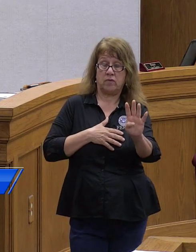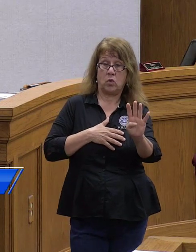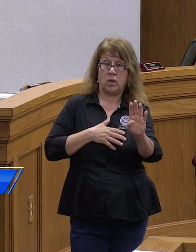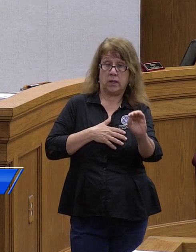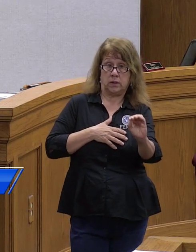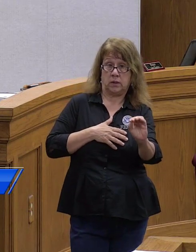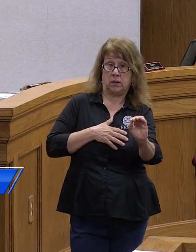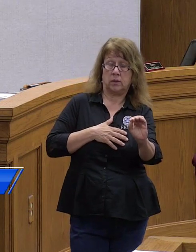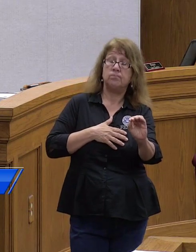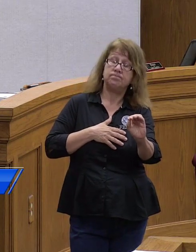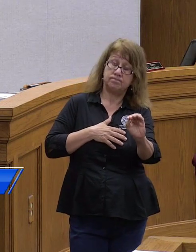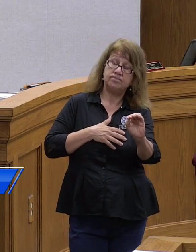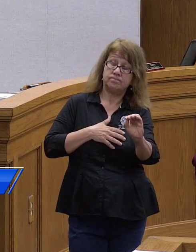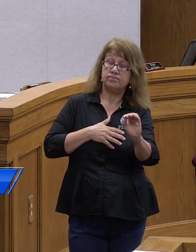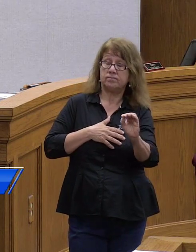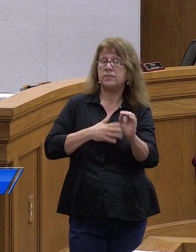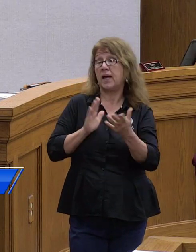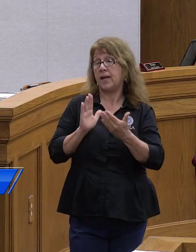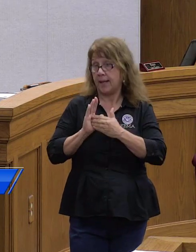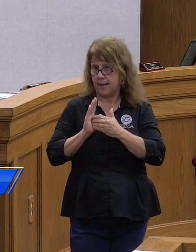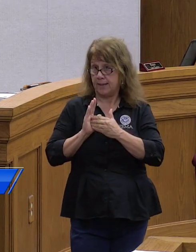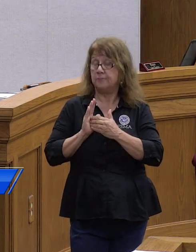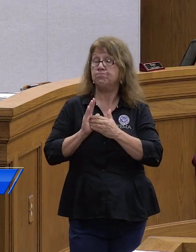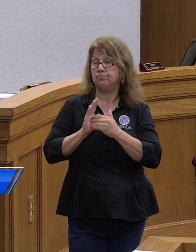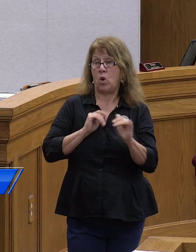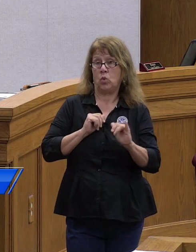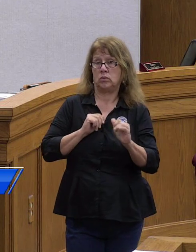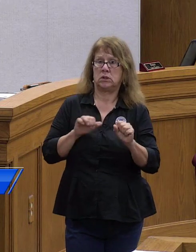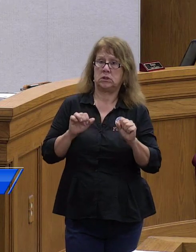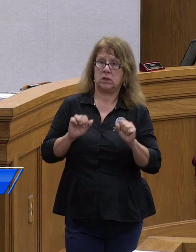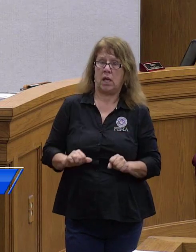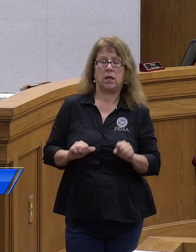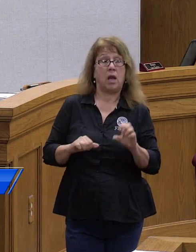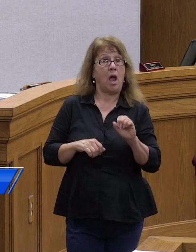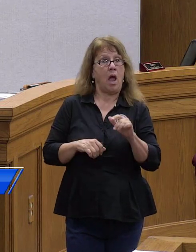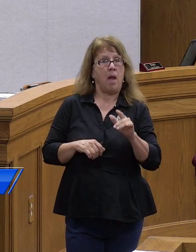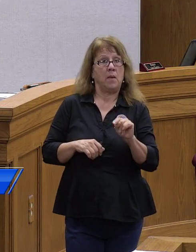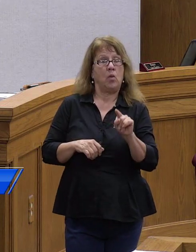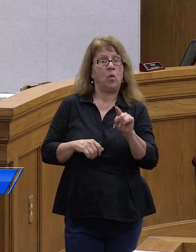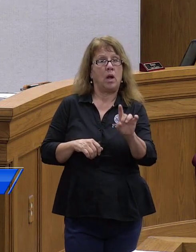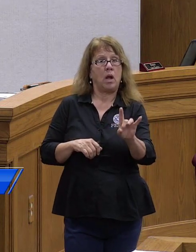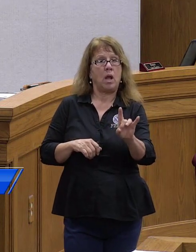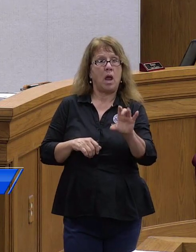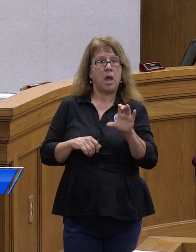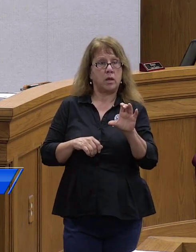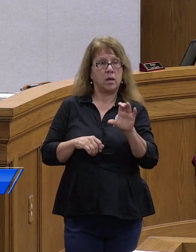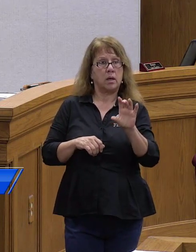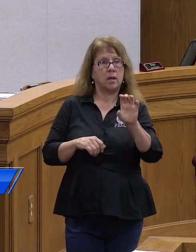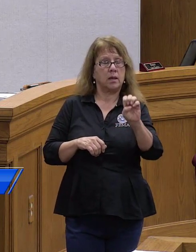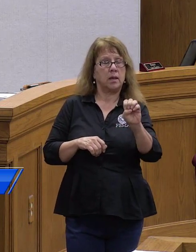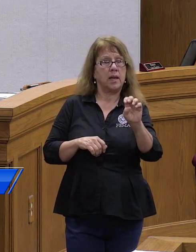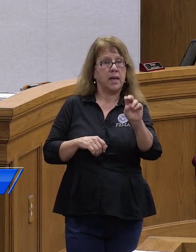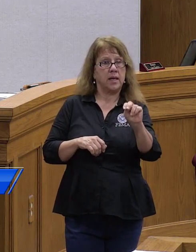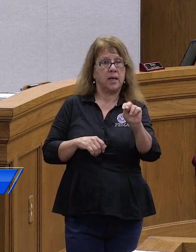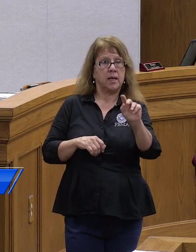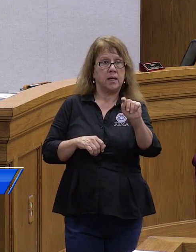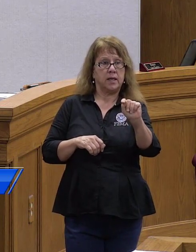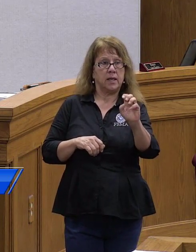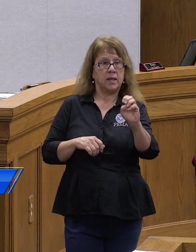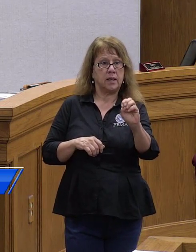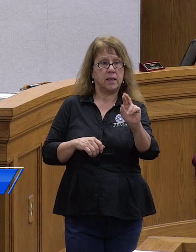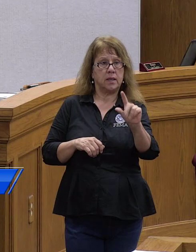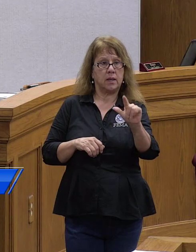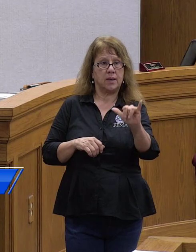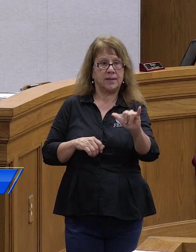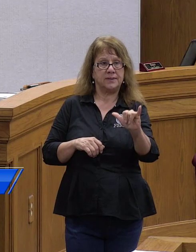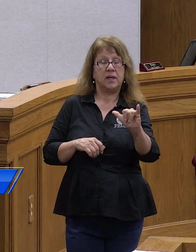866-557-4240. And of course, you can also opt to choose 1-800-ENERGY. We do have, like was mentioned,